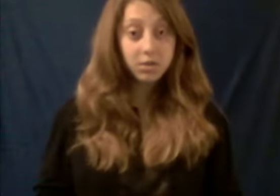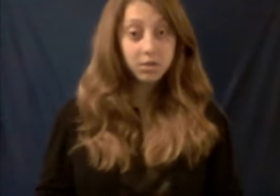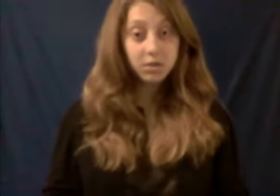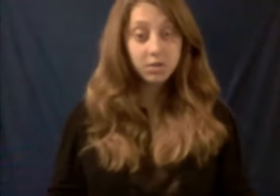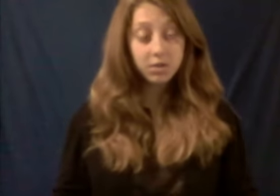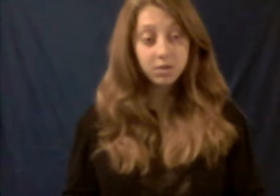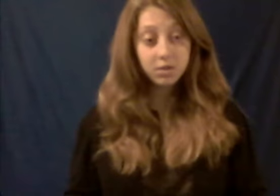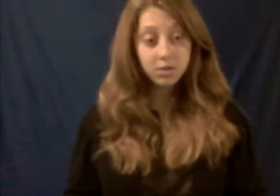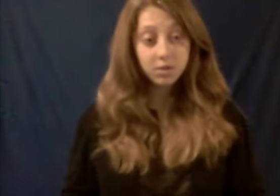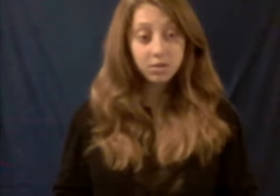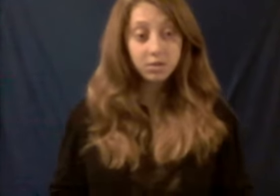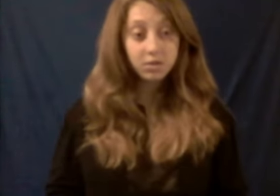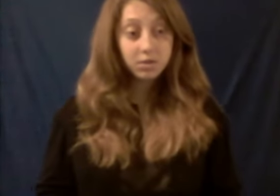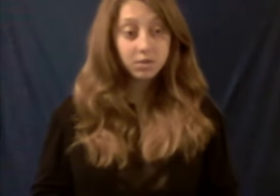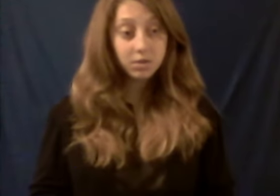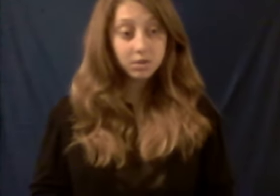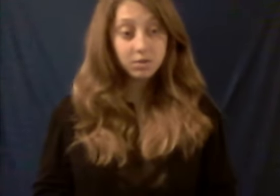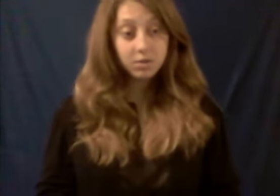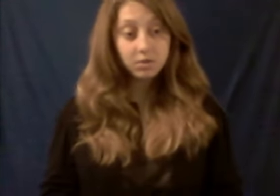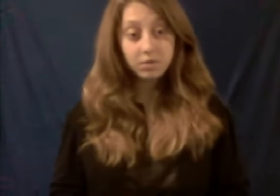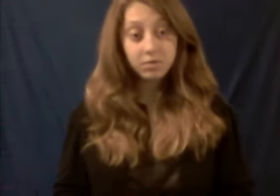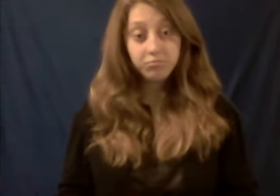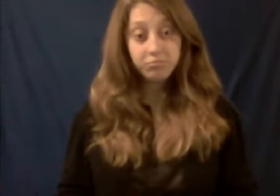Was there any questions that you had for me?